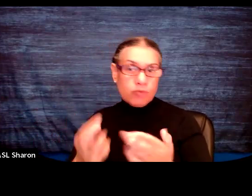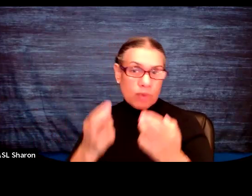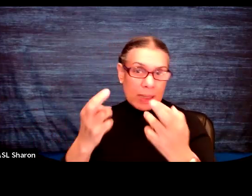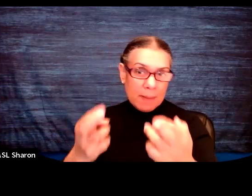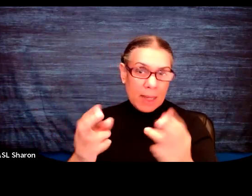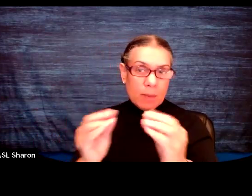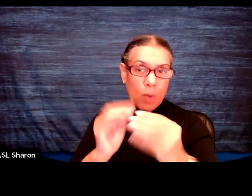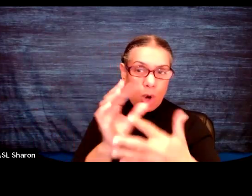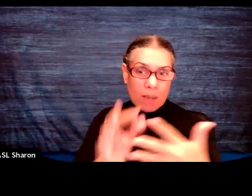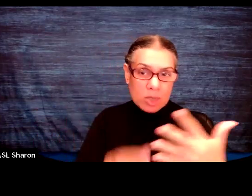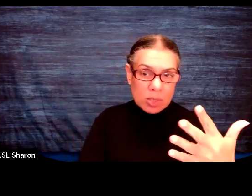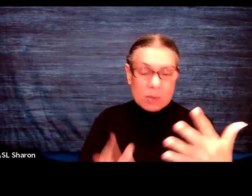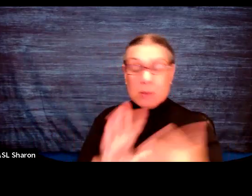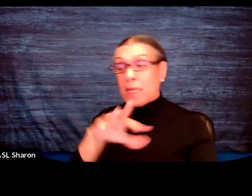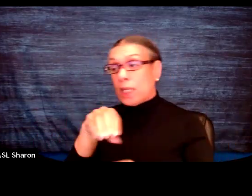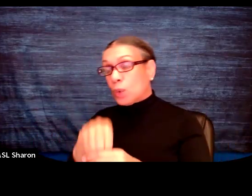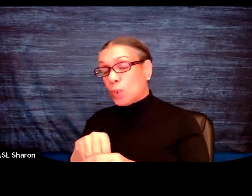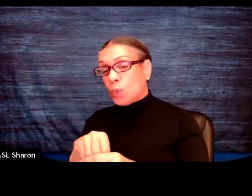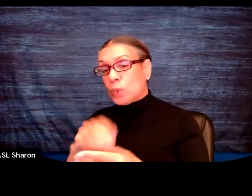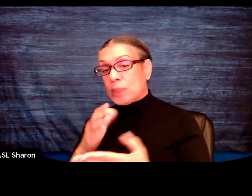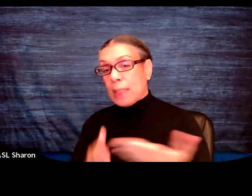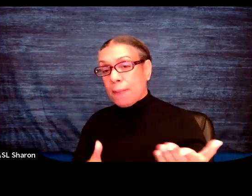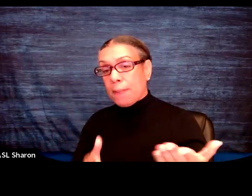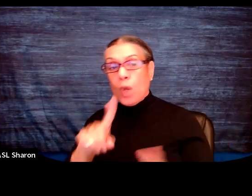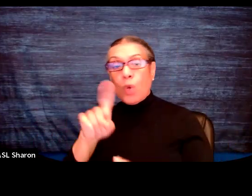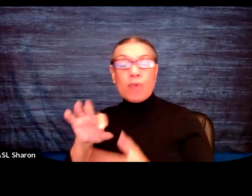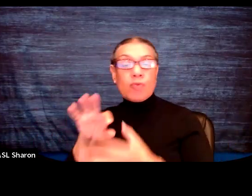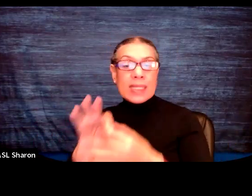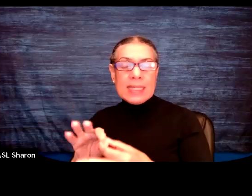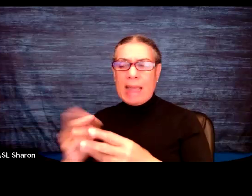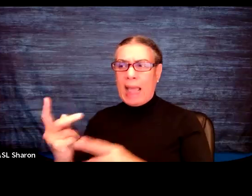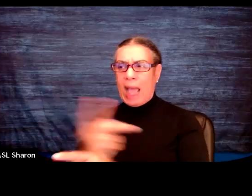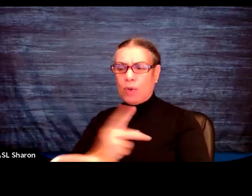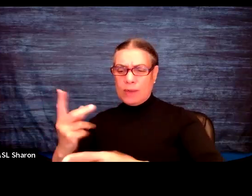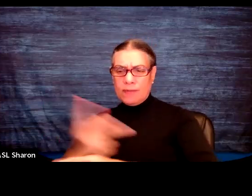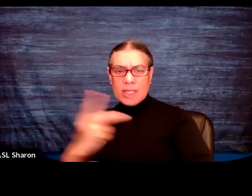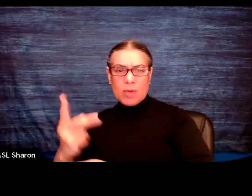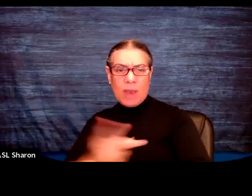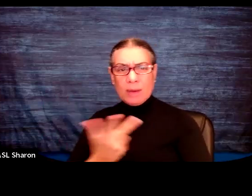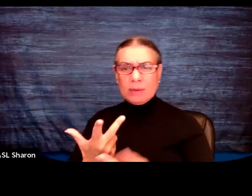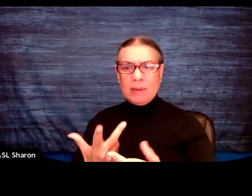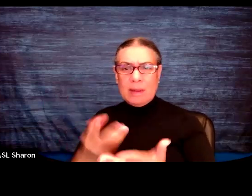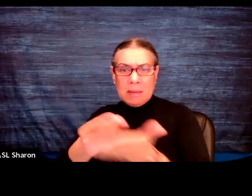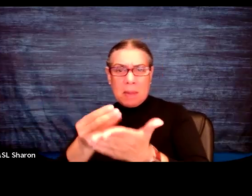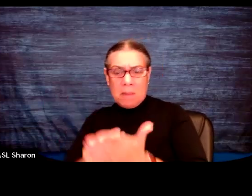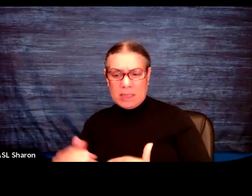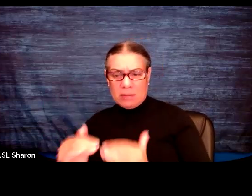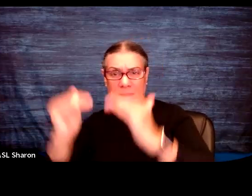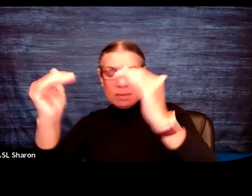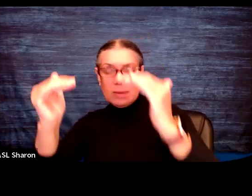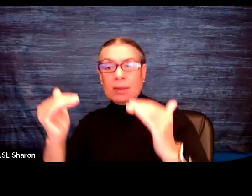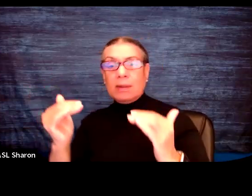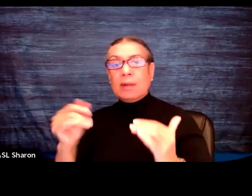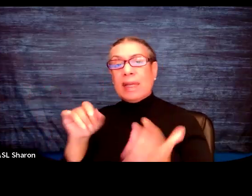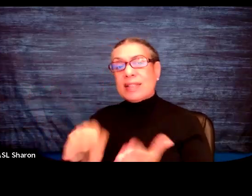recommendations. These questions include some questions around the calculation and sizing of socioeconomic tiers, whether or not